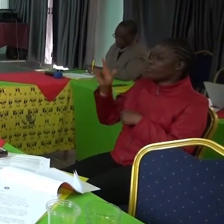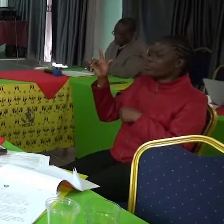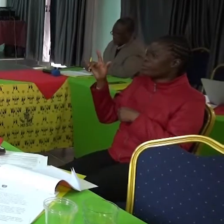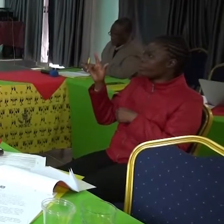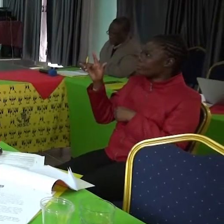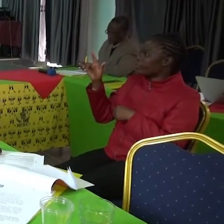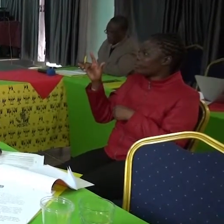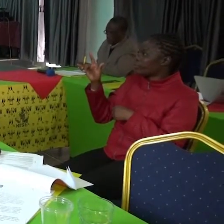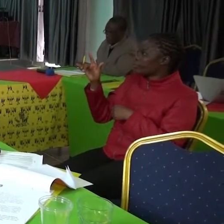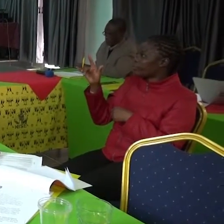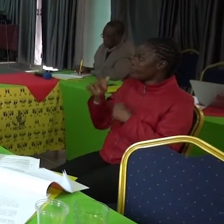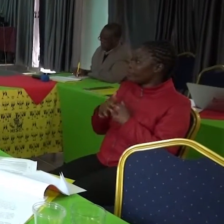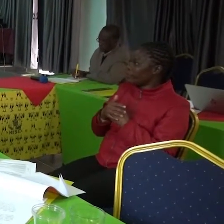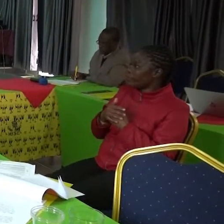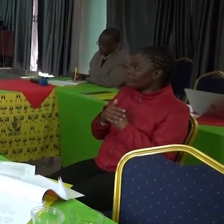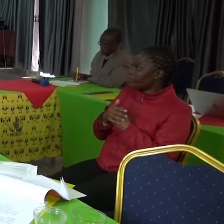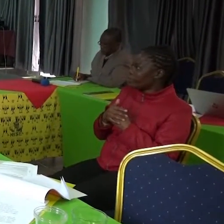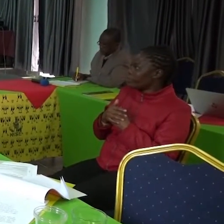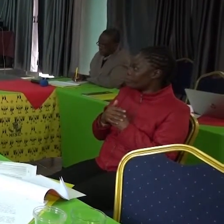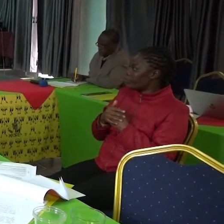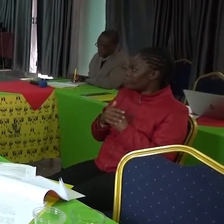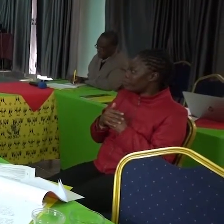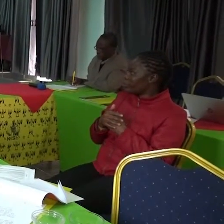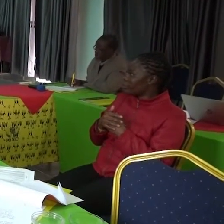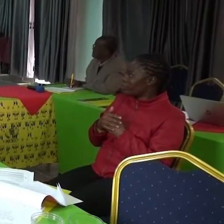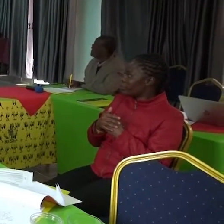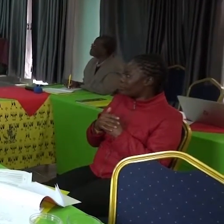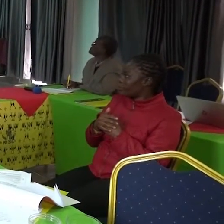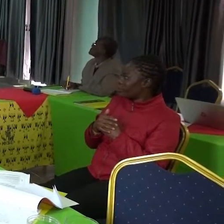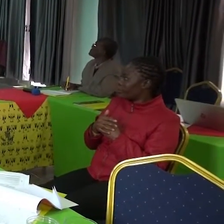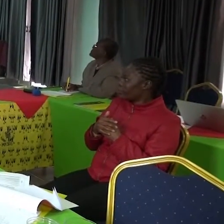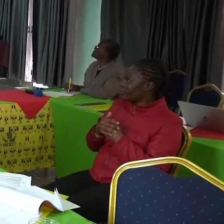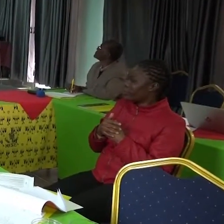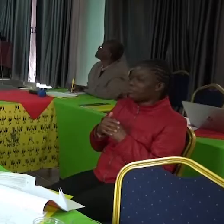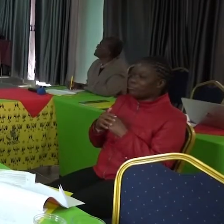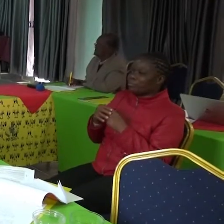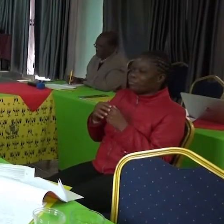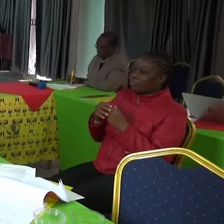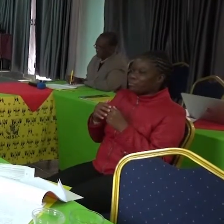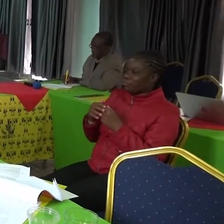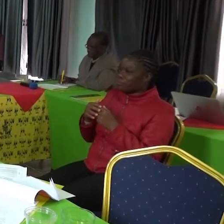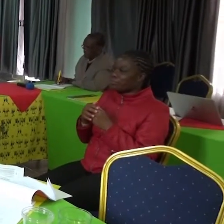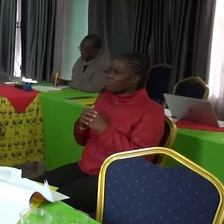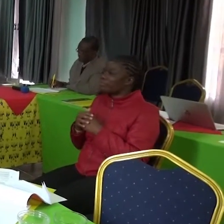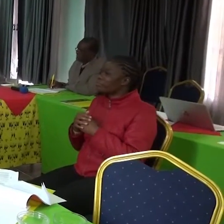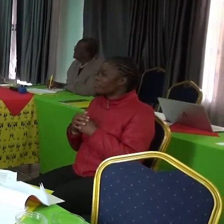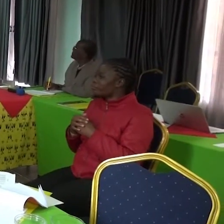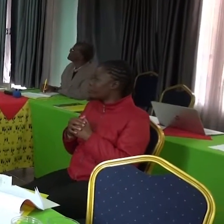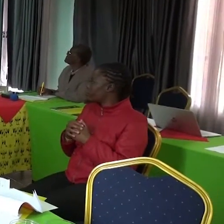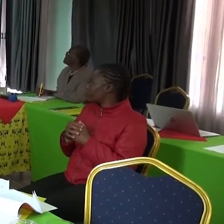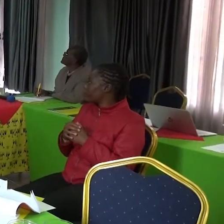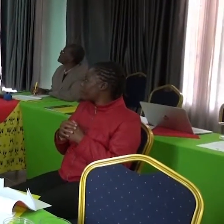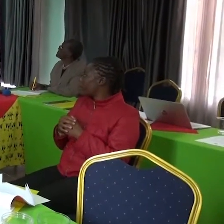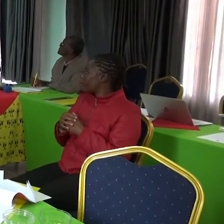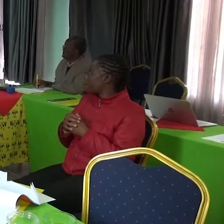going. You know, we like to go. When I was in the government, and I really have fond memories of curriculum development. I